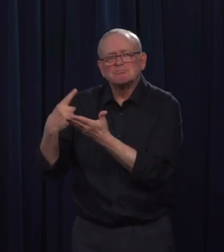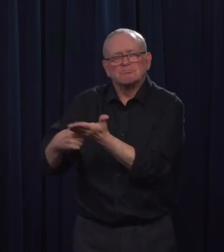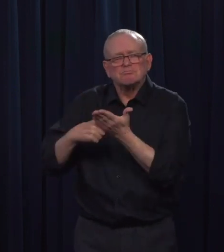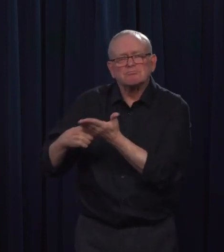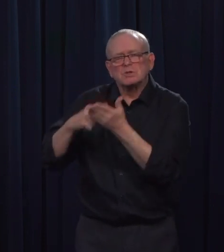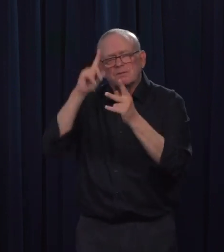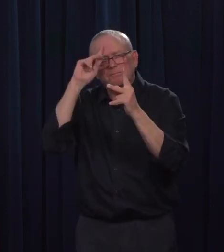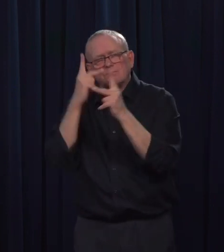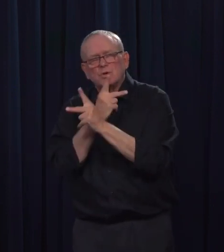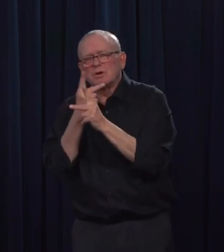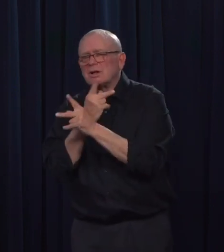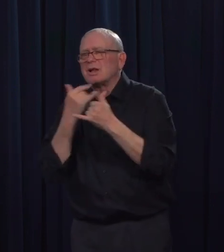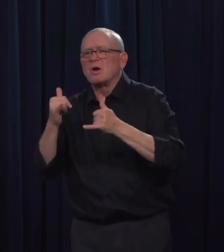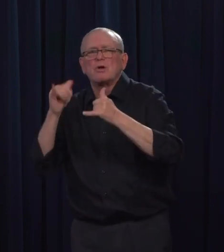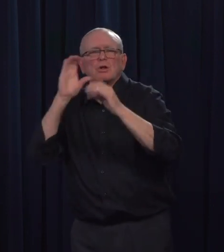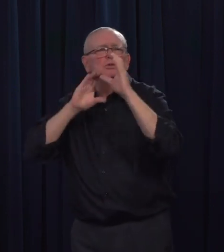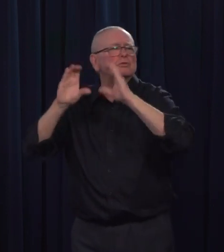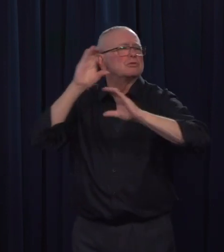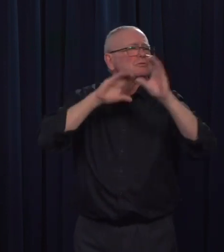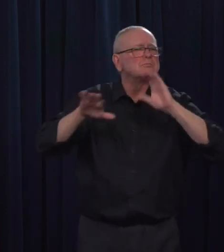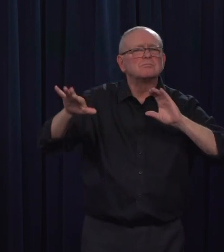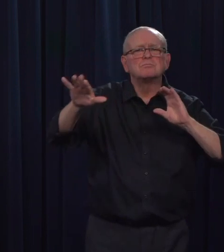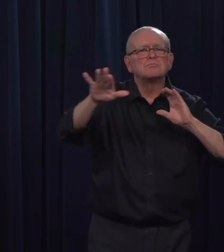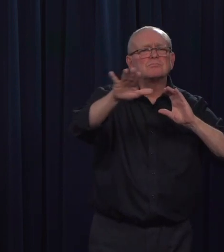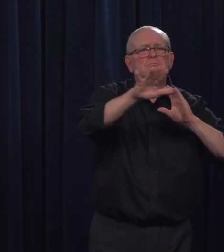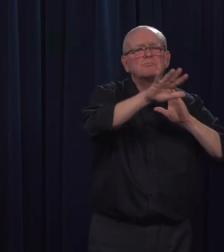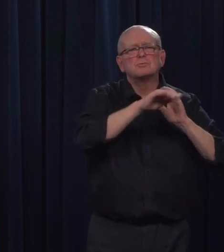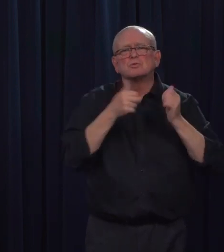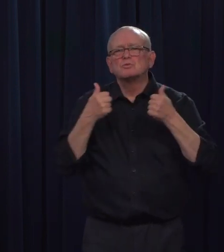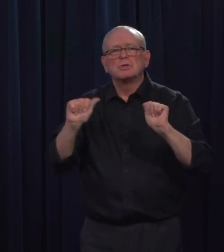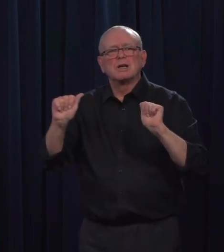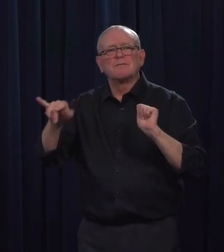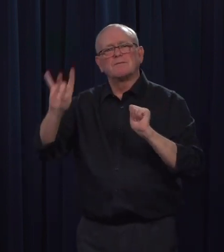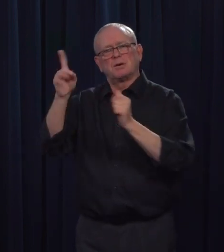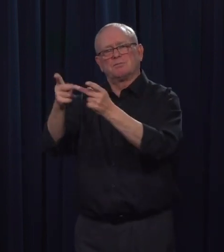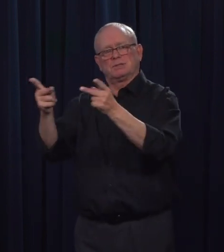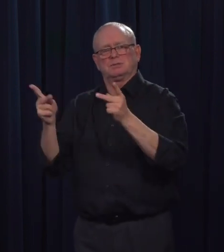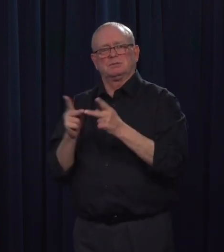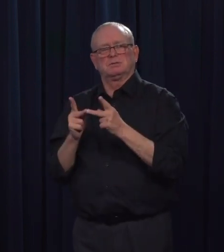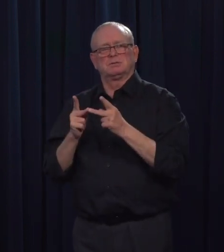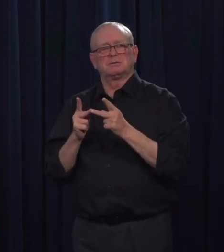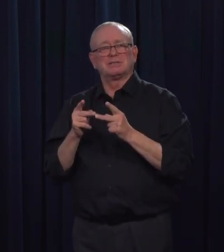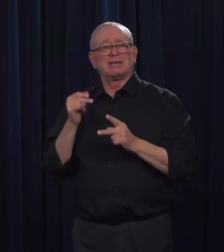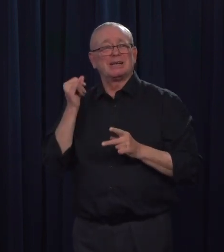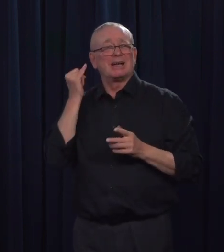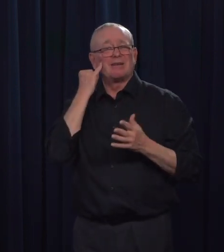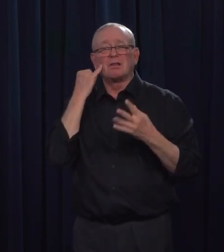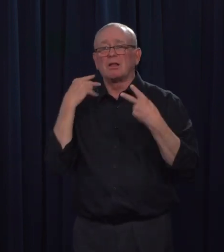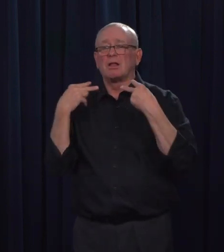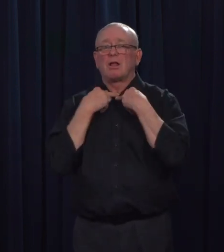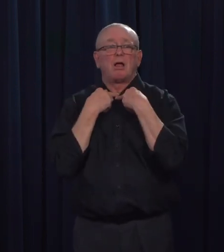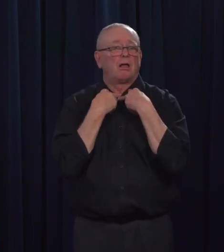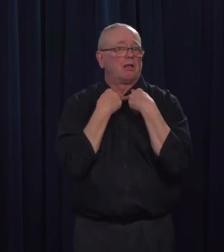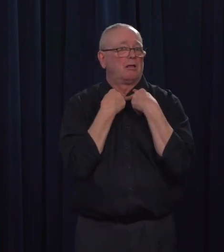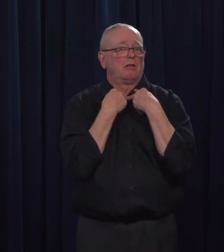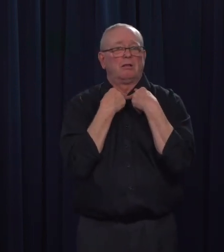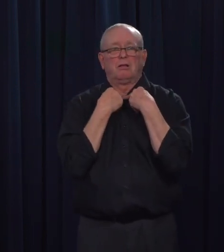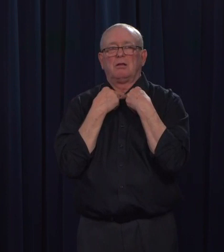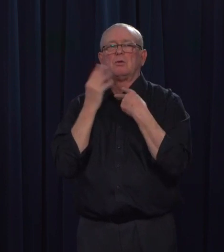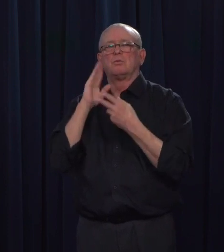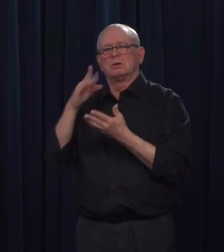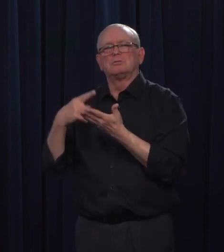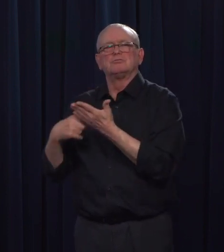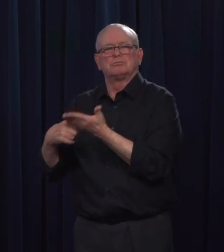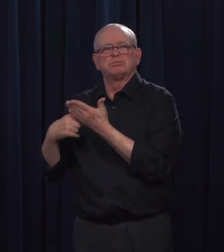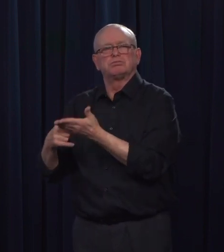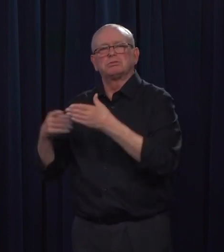more of a ministry decision in discussion with AHS if there was no other way to get that space. Yeah, the ministry would obviously go on your